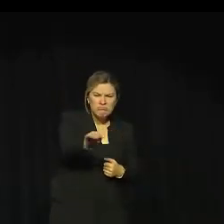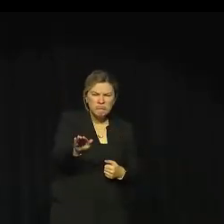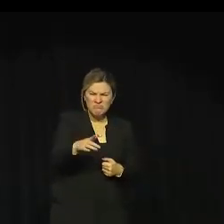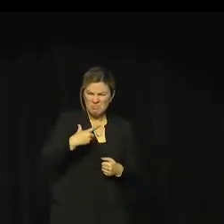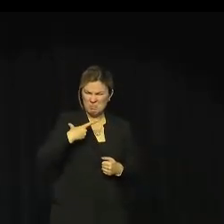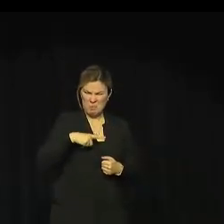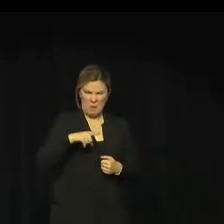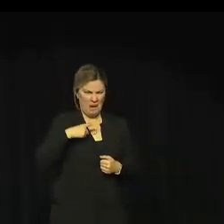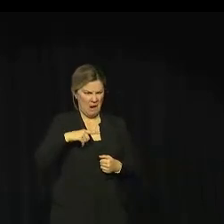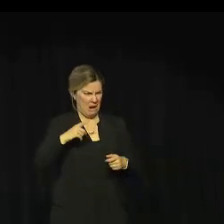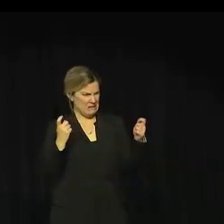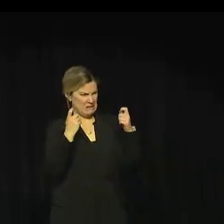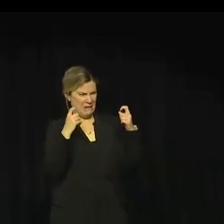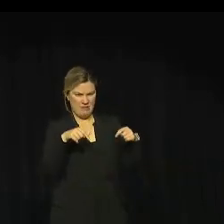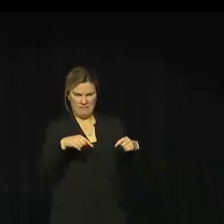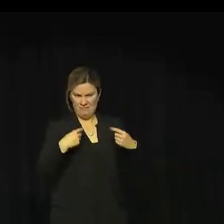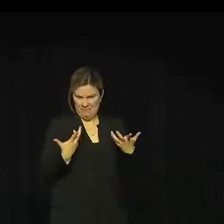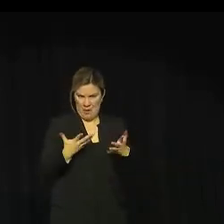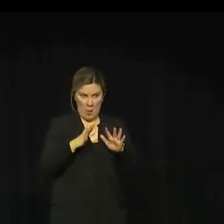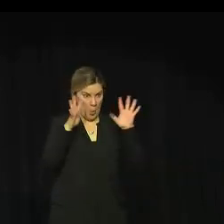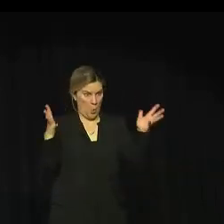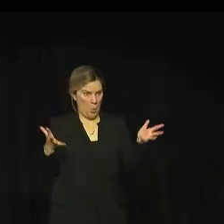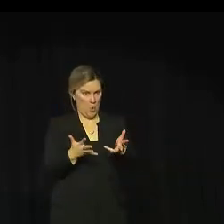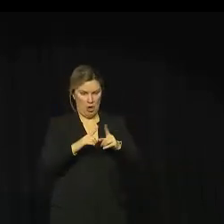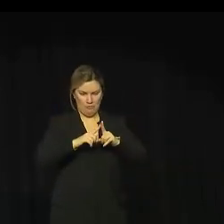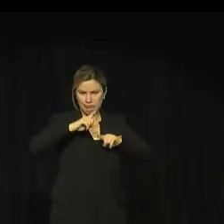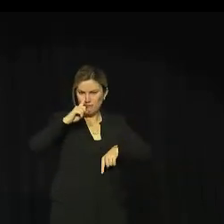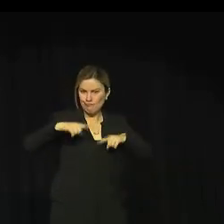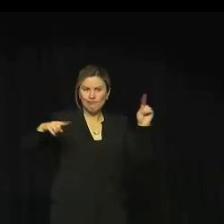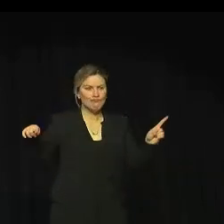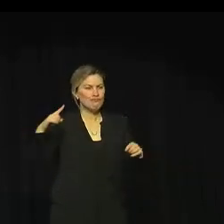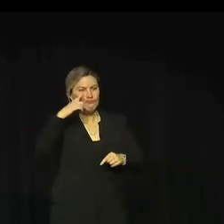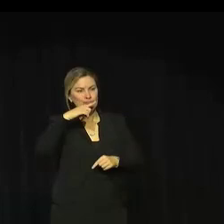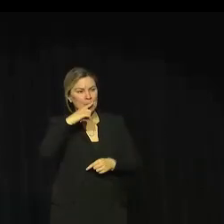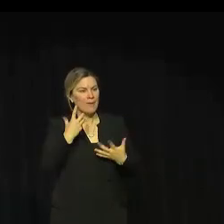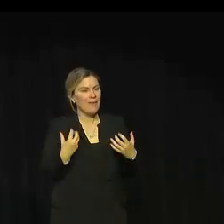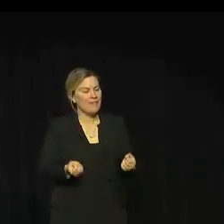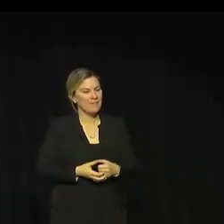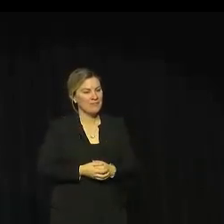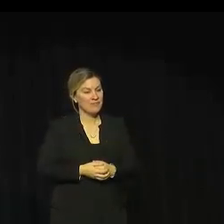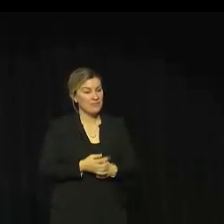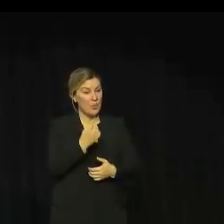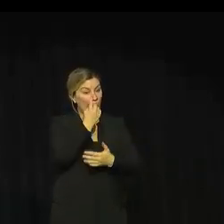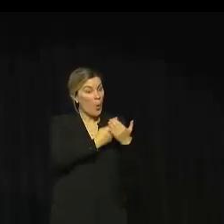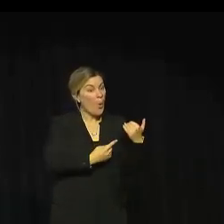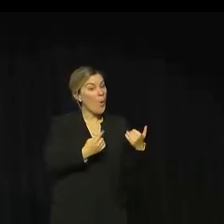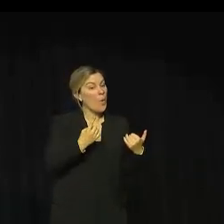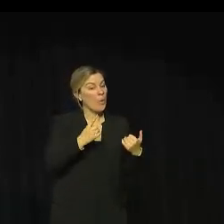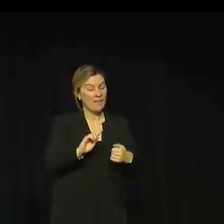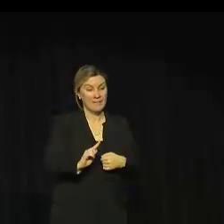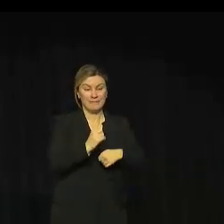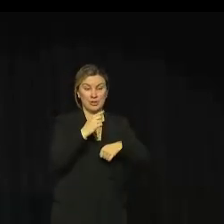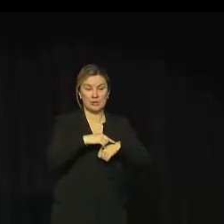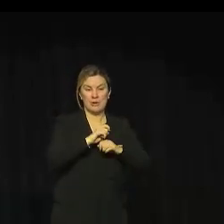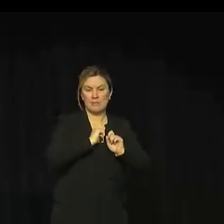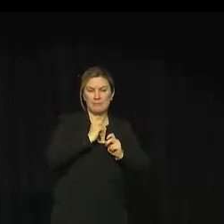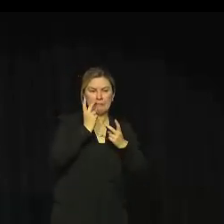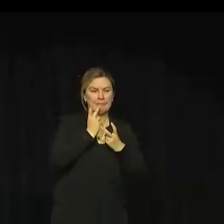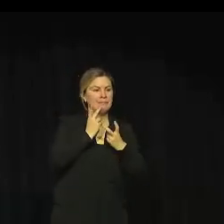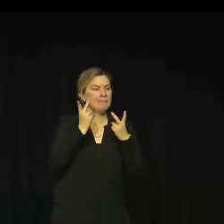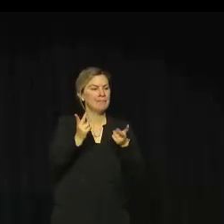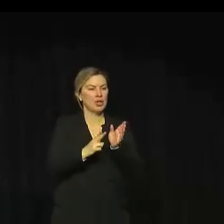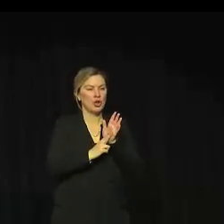we do this? The world is made up of people everywhere. In fact, it was only when I went to Nigeria as a student